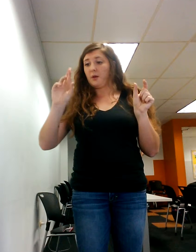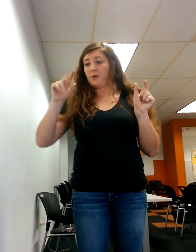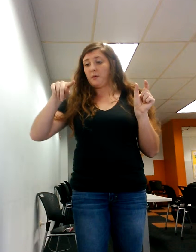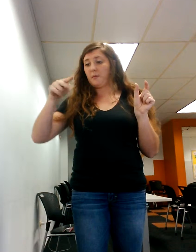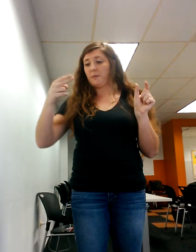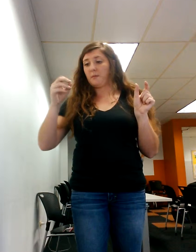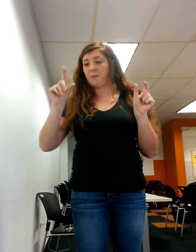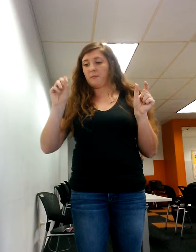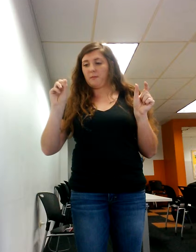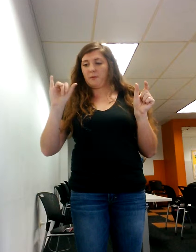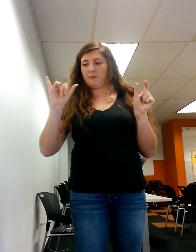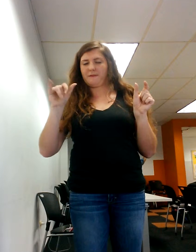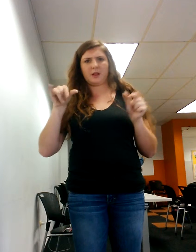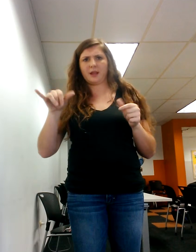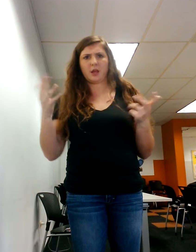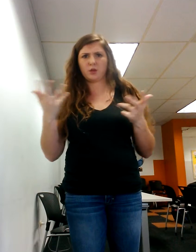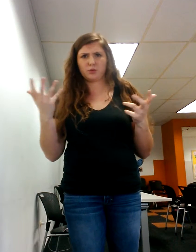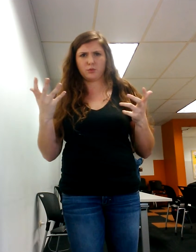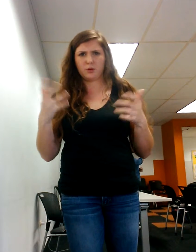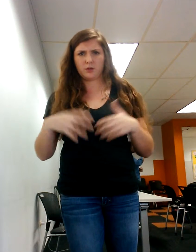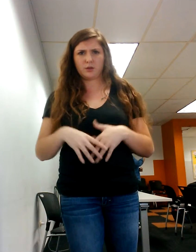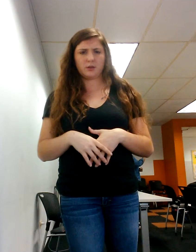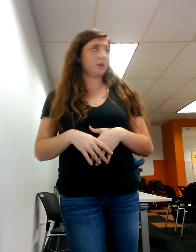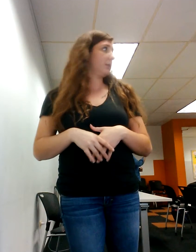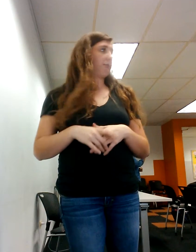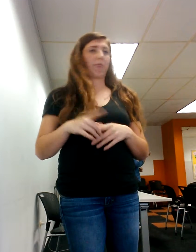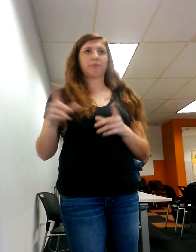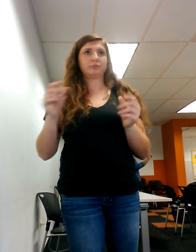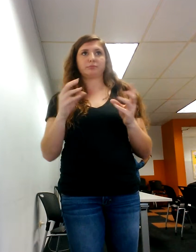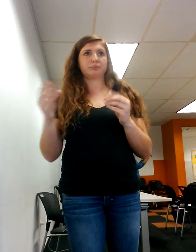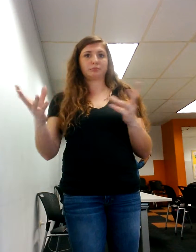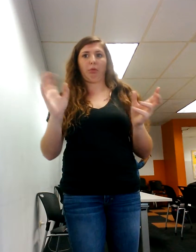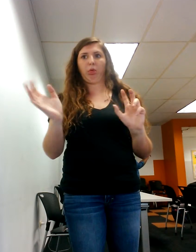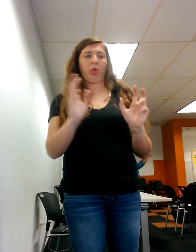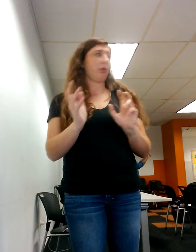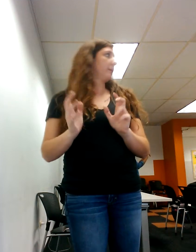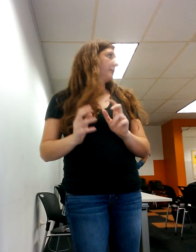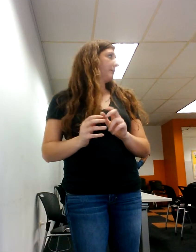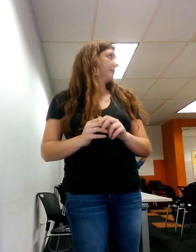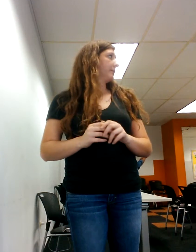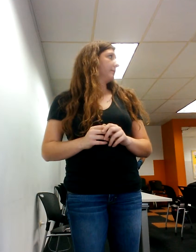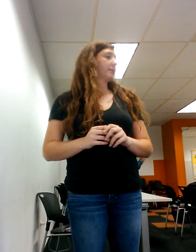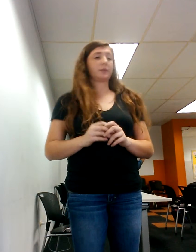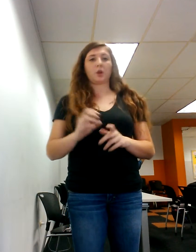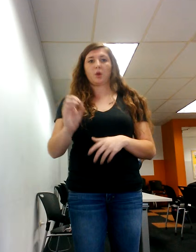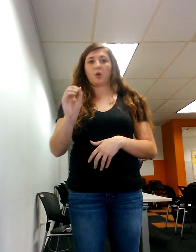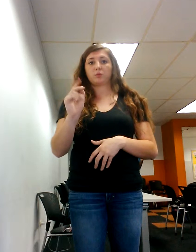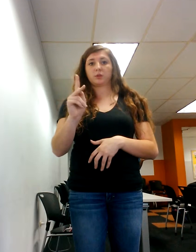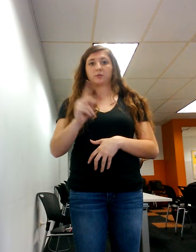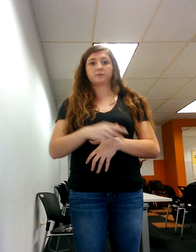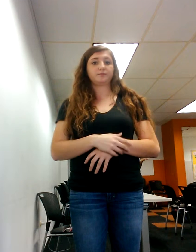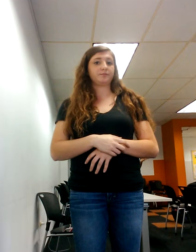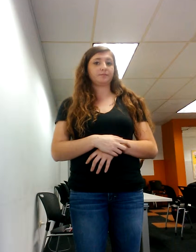The smallest unit of language that has meaning. Okay. So then we'll get up to where